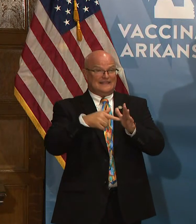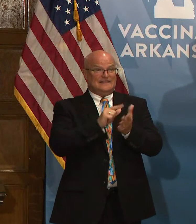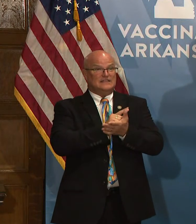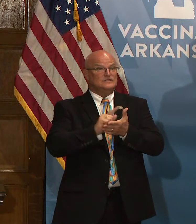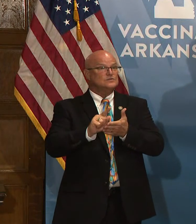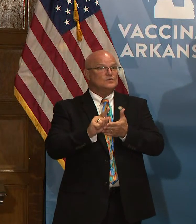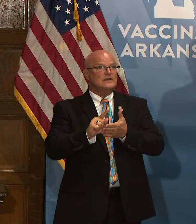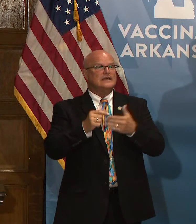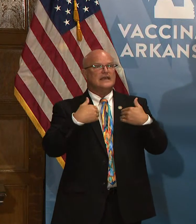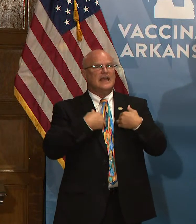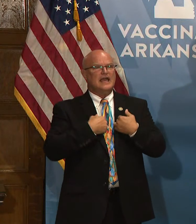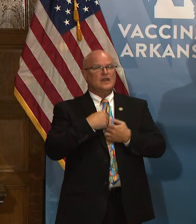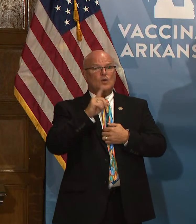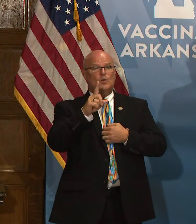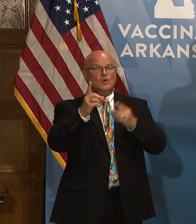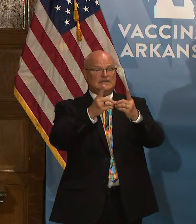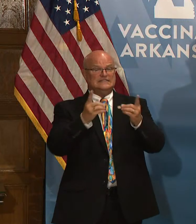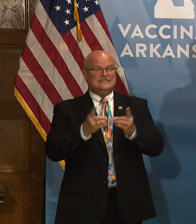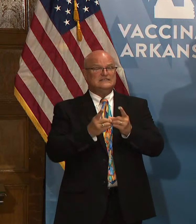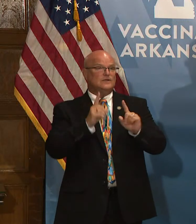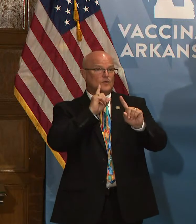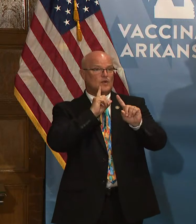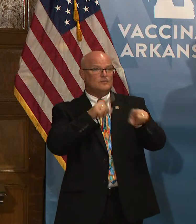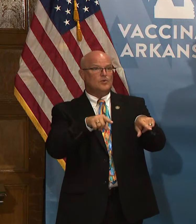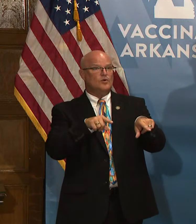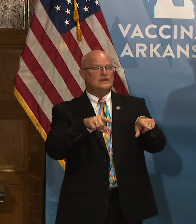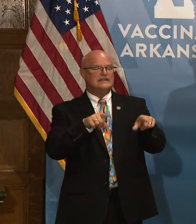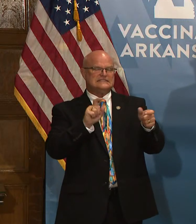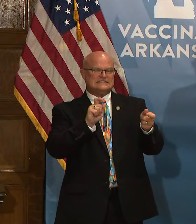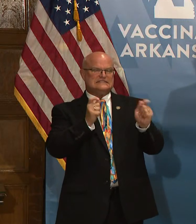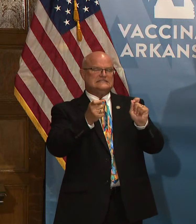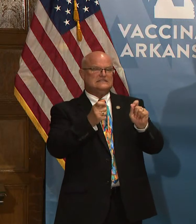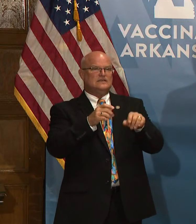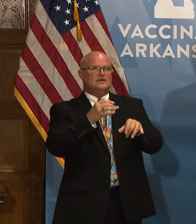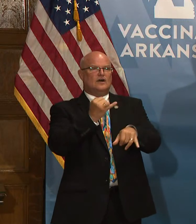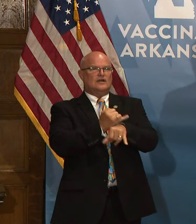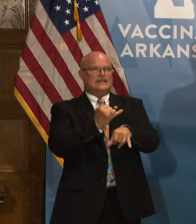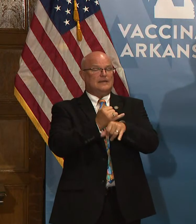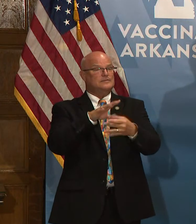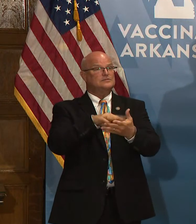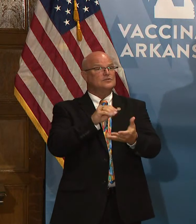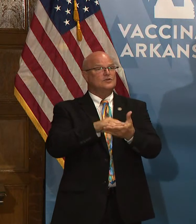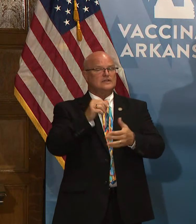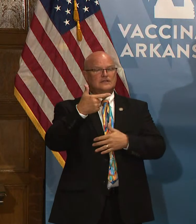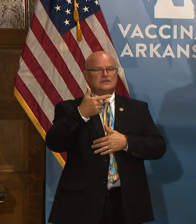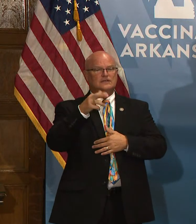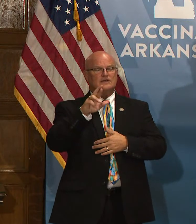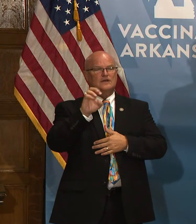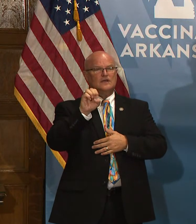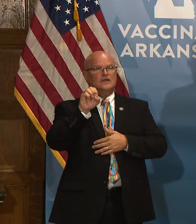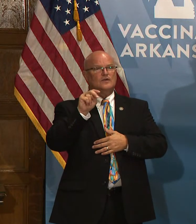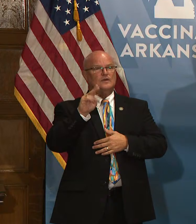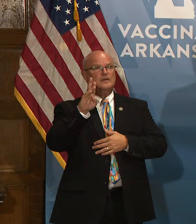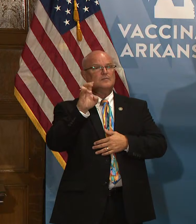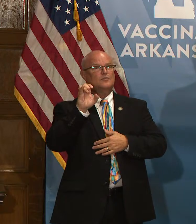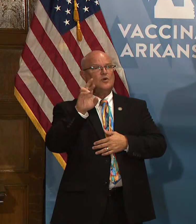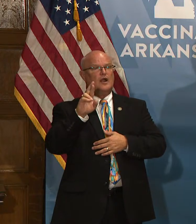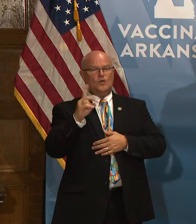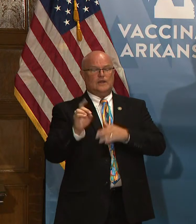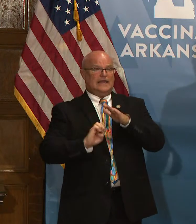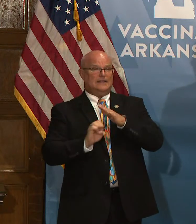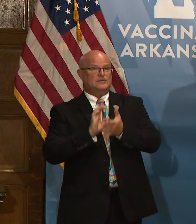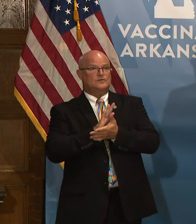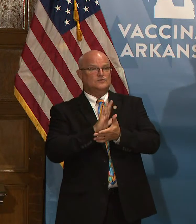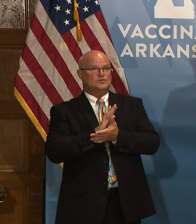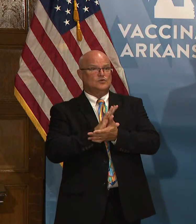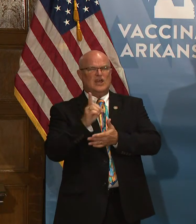week, we've had one district that has reported a modification of their on-site learning in Greenbrier, and it was one elementary school, and it was one grade